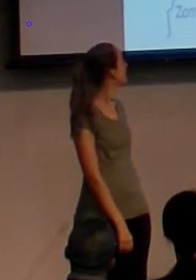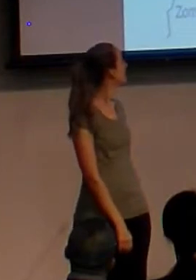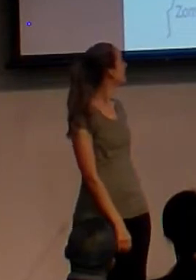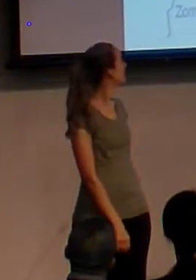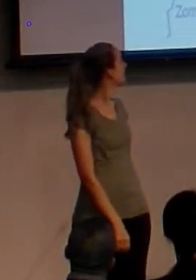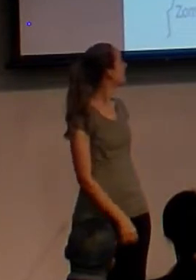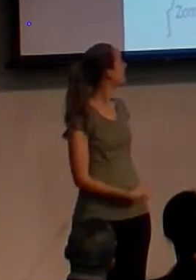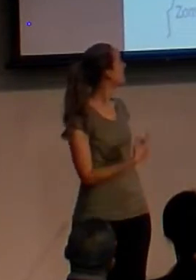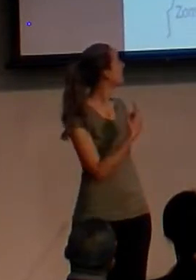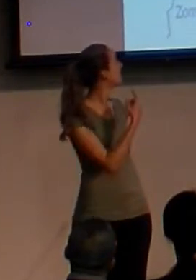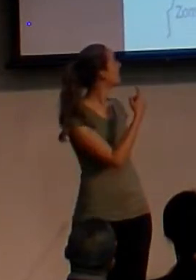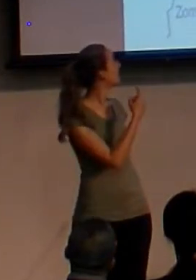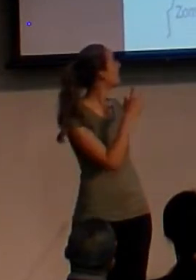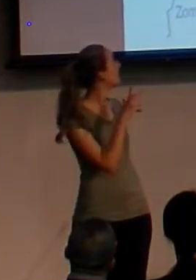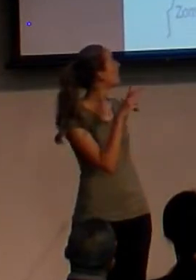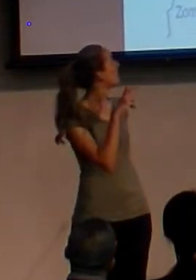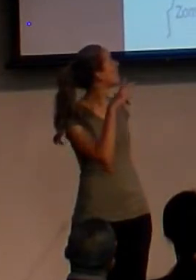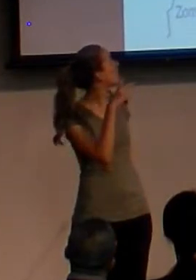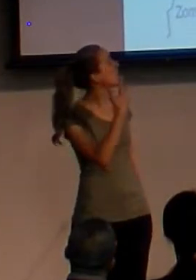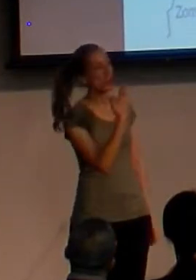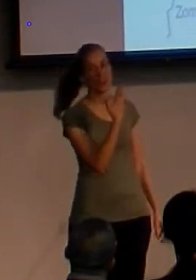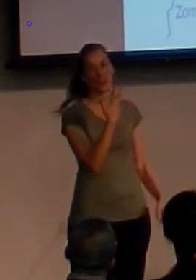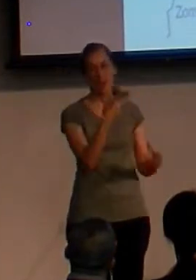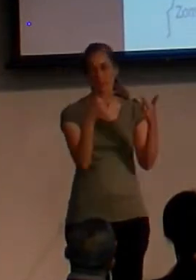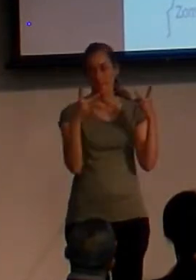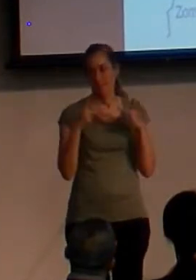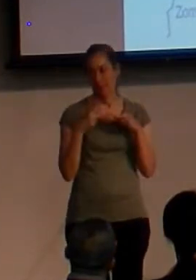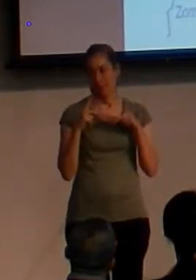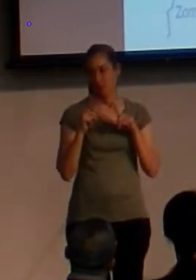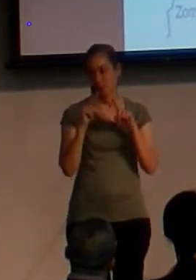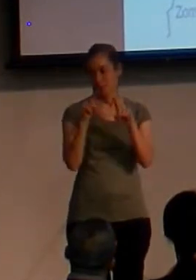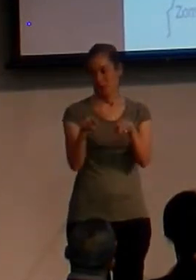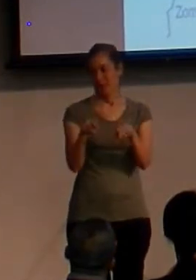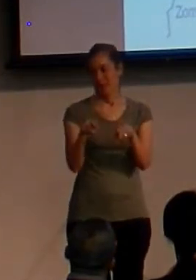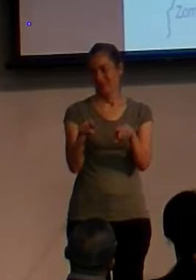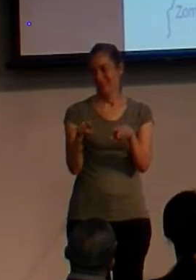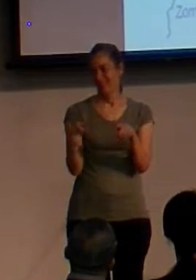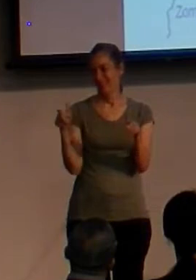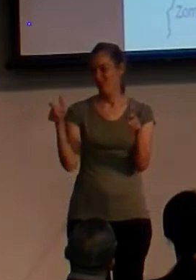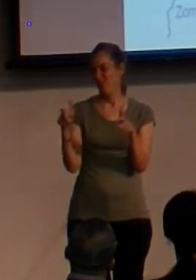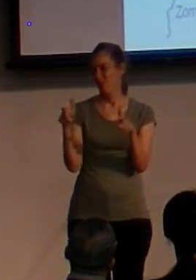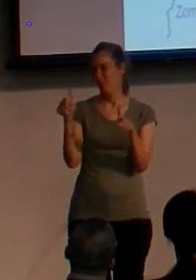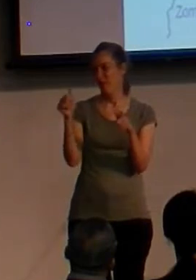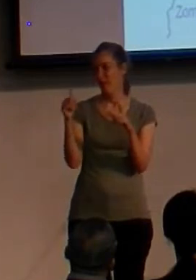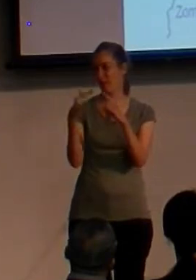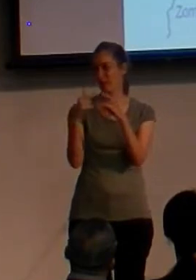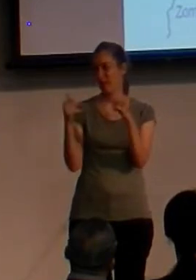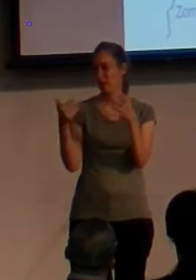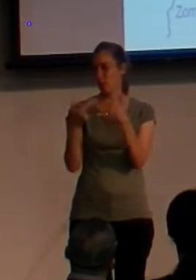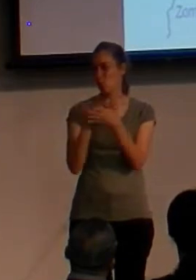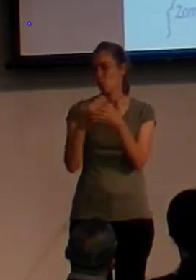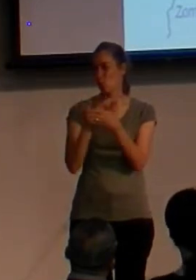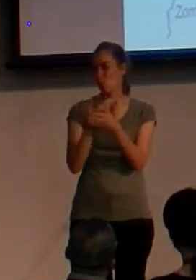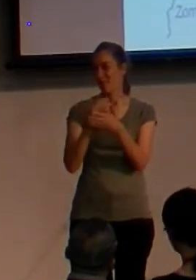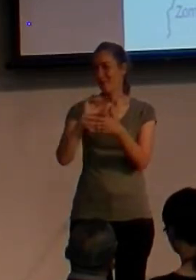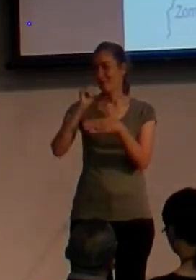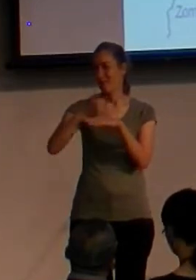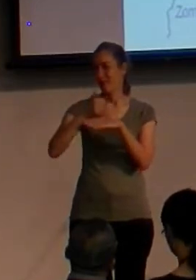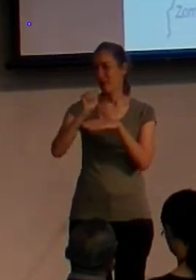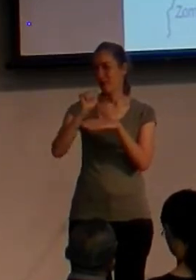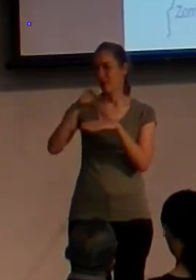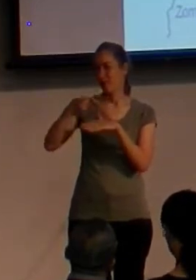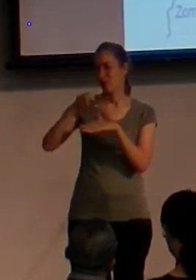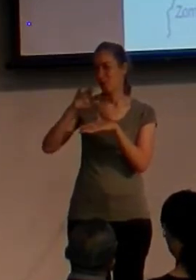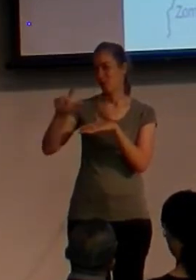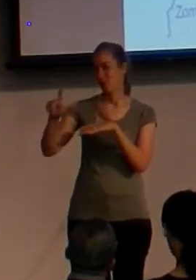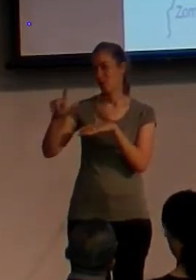third place. It's not as big of a camp because it's new. In April of 2017, that's when